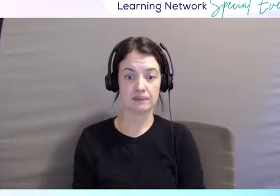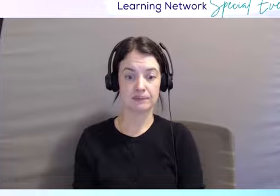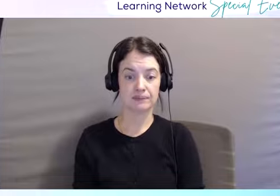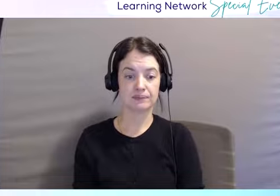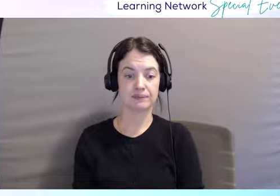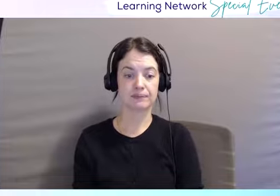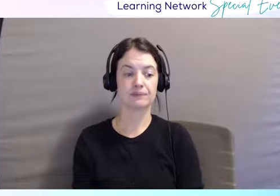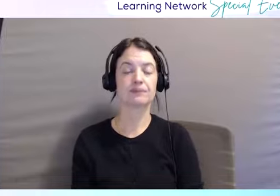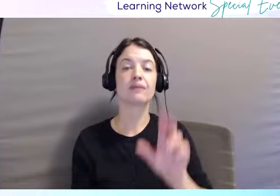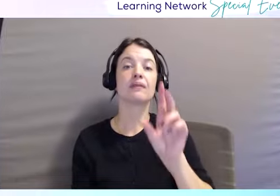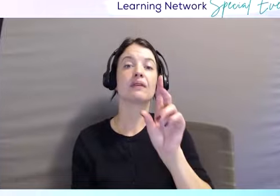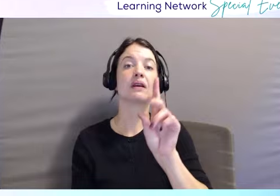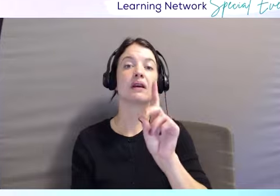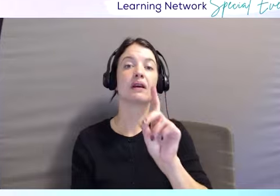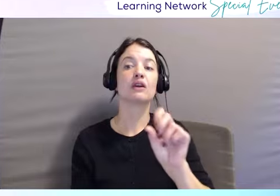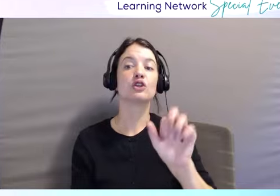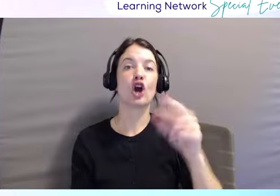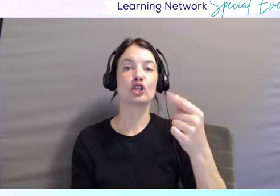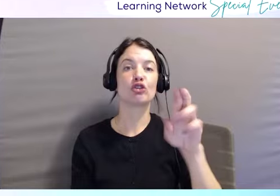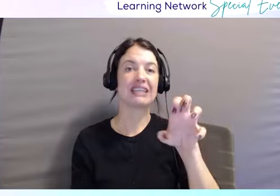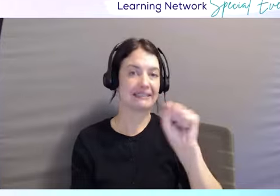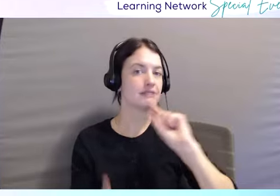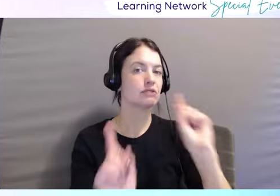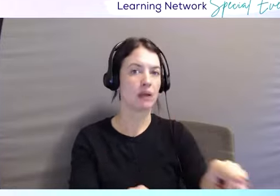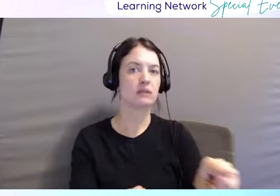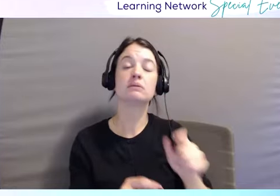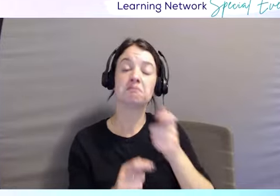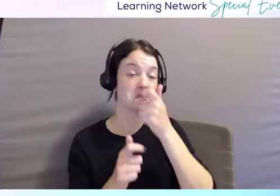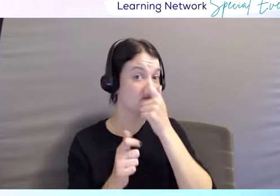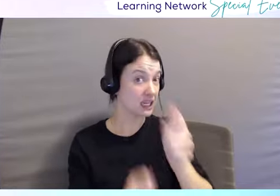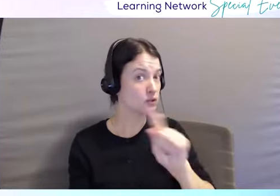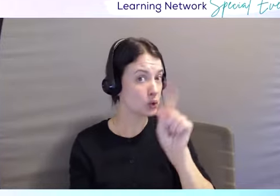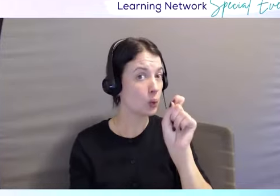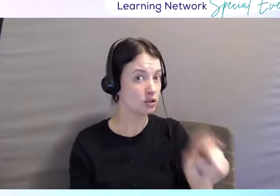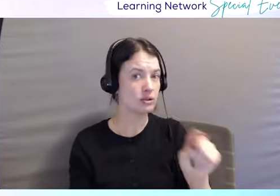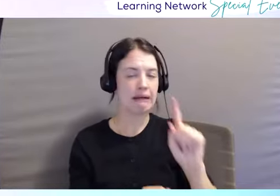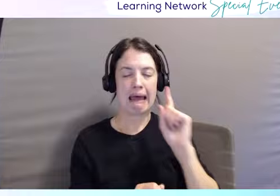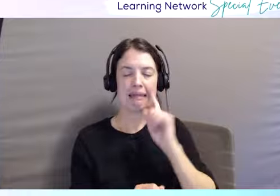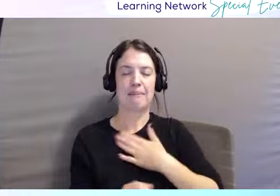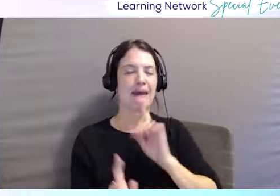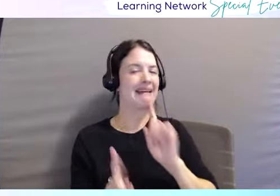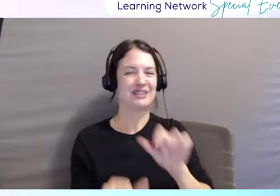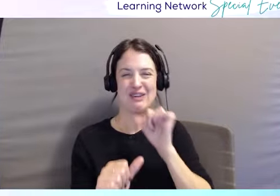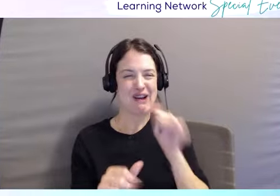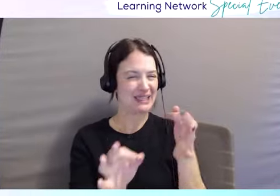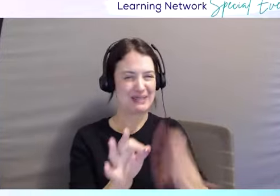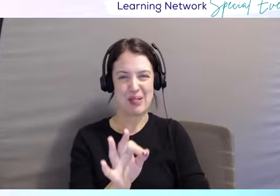Yes, I think that's a really interesting question, actually. Again, probably a complicated answer. The aggression that we noticed in our